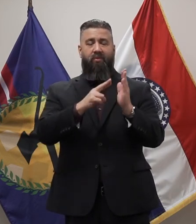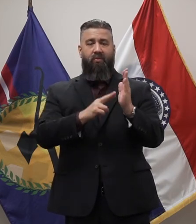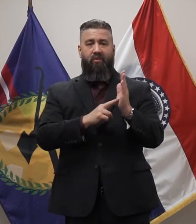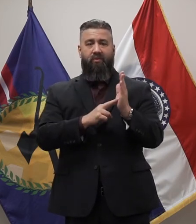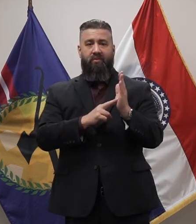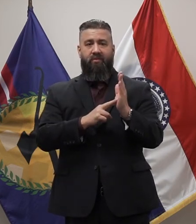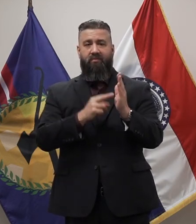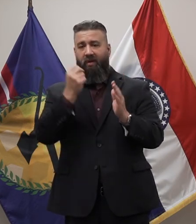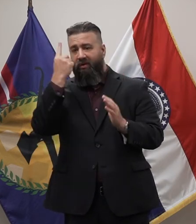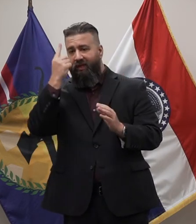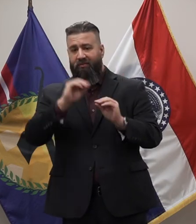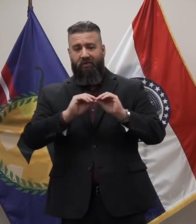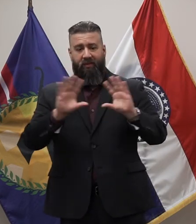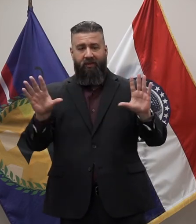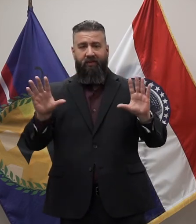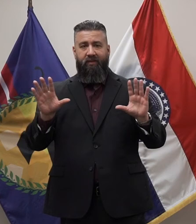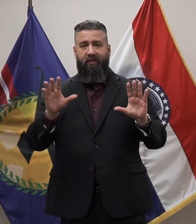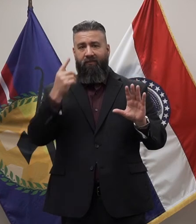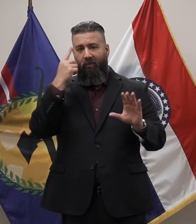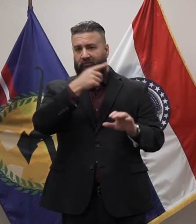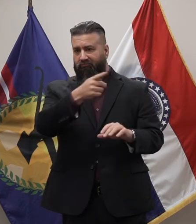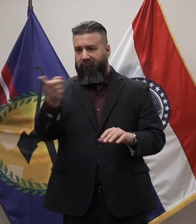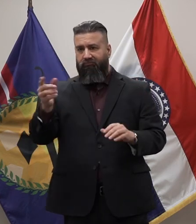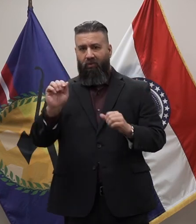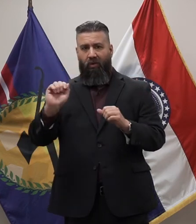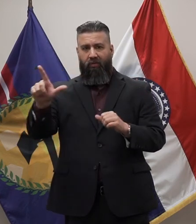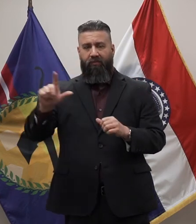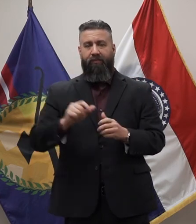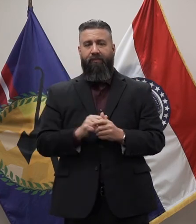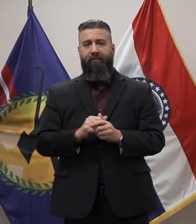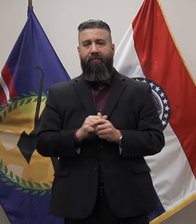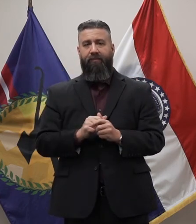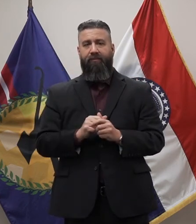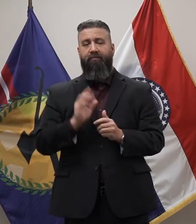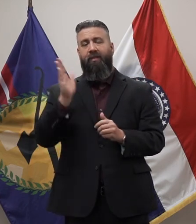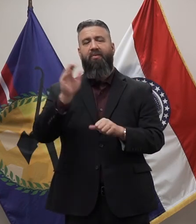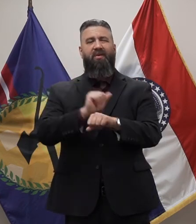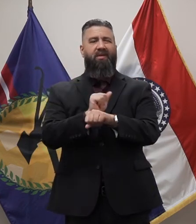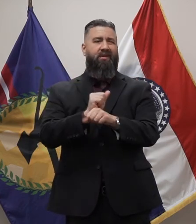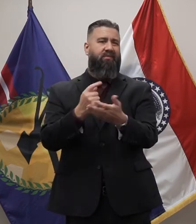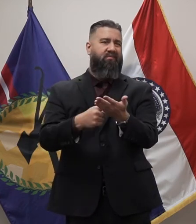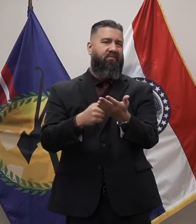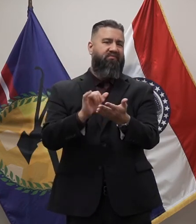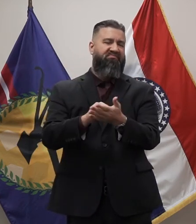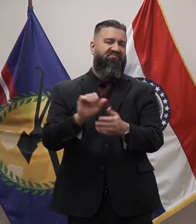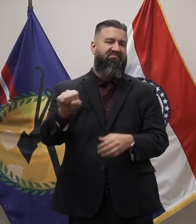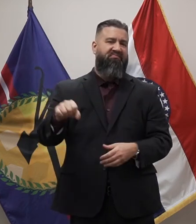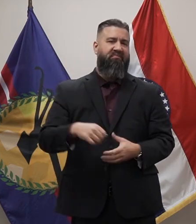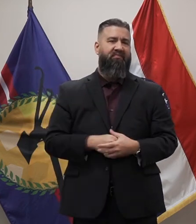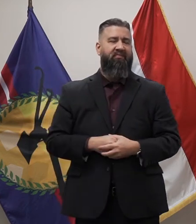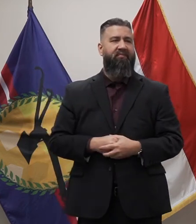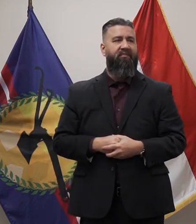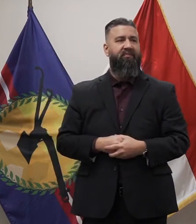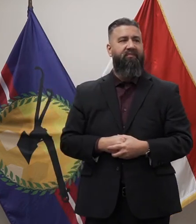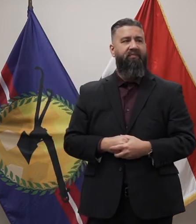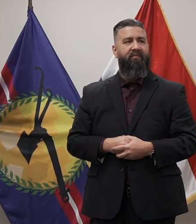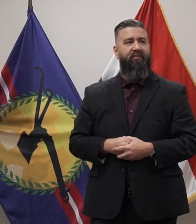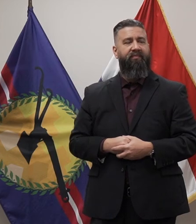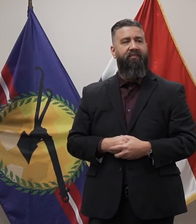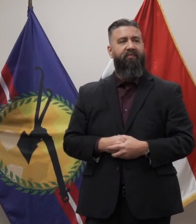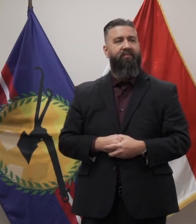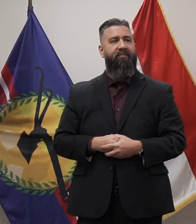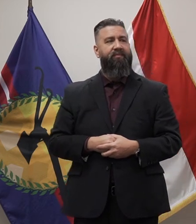are understandable and clear to everyone. But we'll continue to talk about that. The county and city are working on